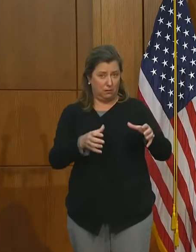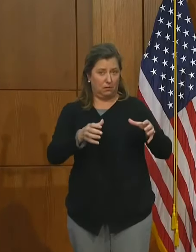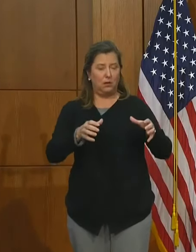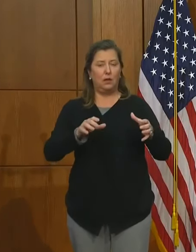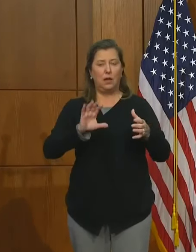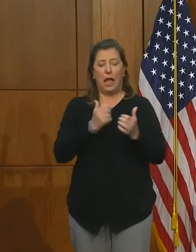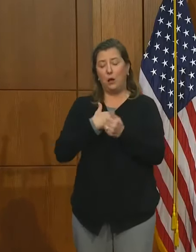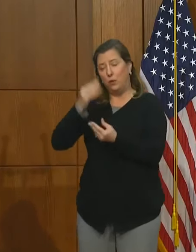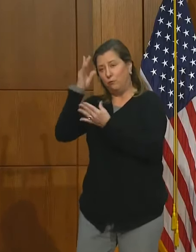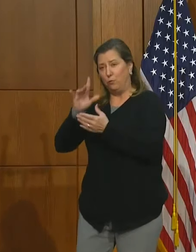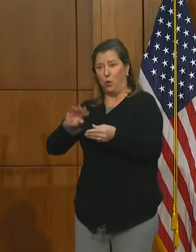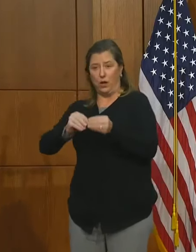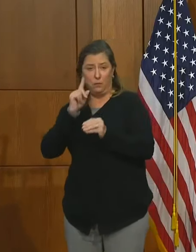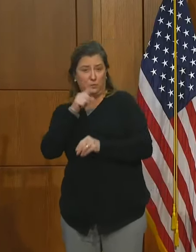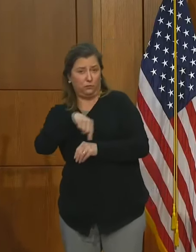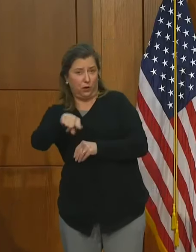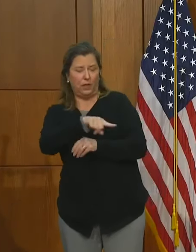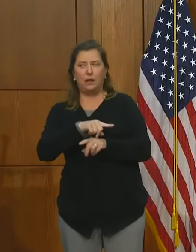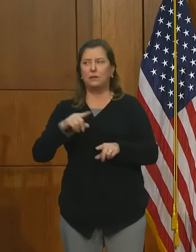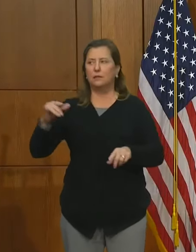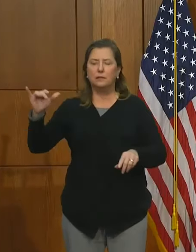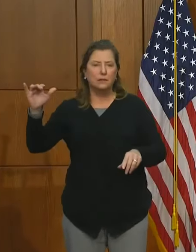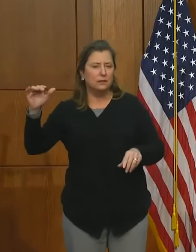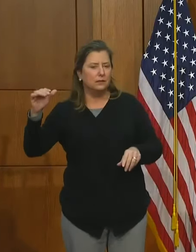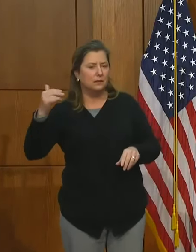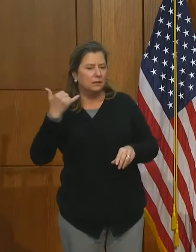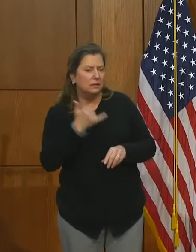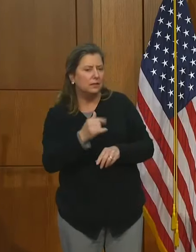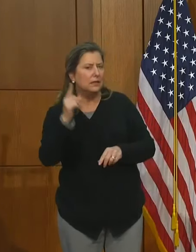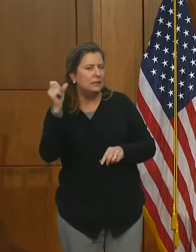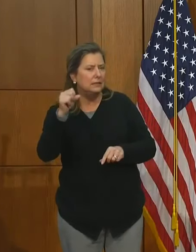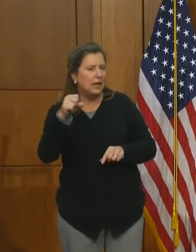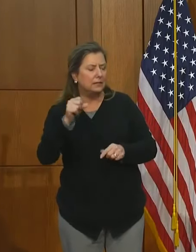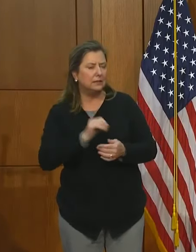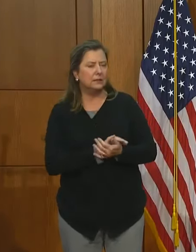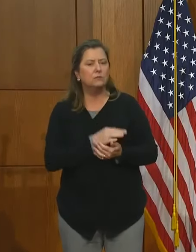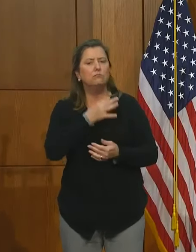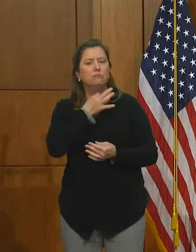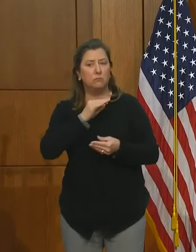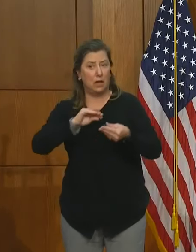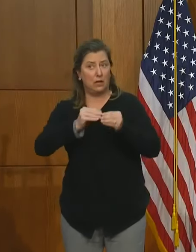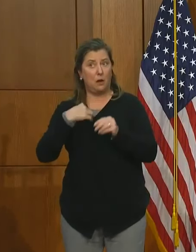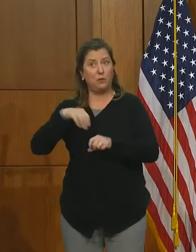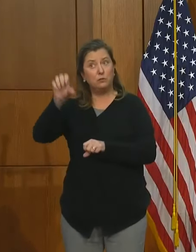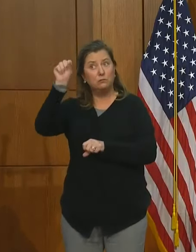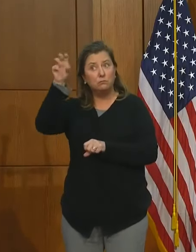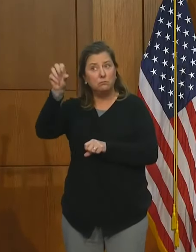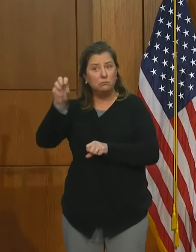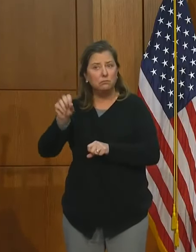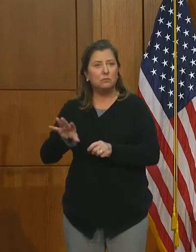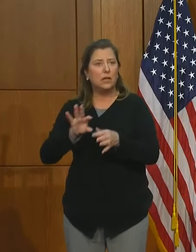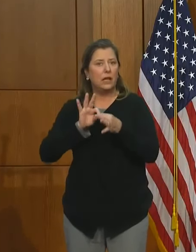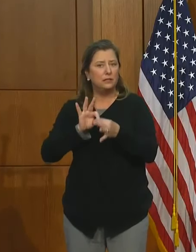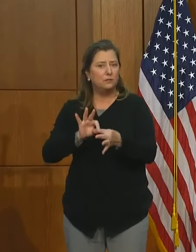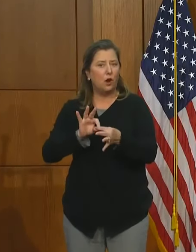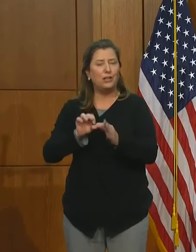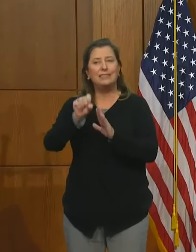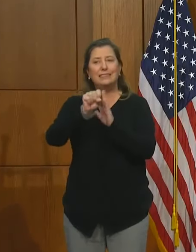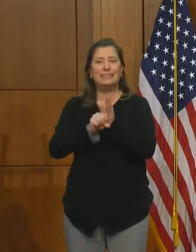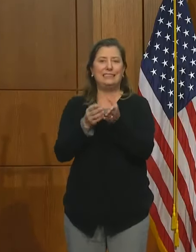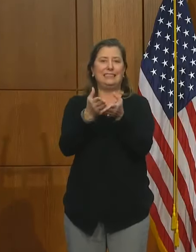Yeah? Yes. I was curious about numbers being reported in terms of